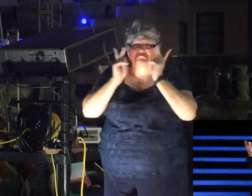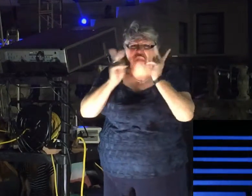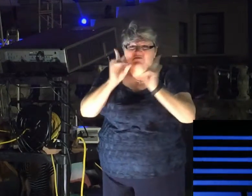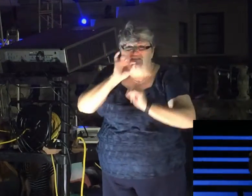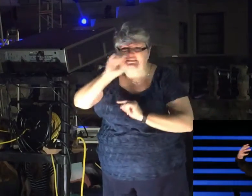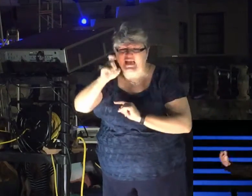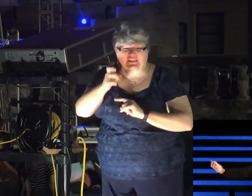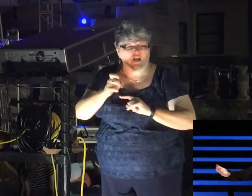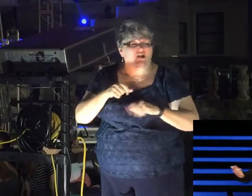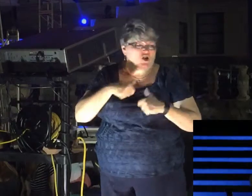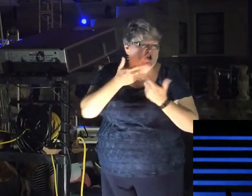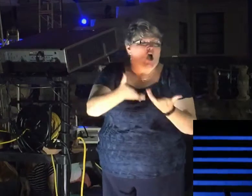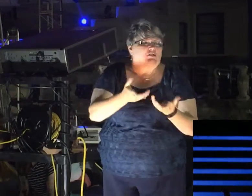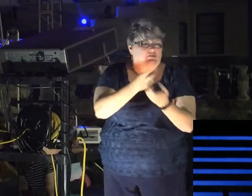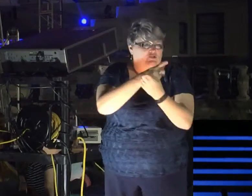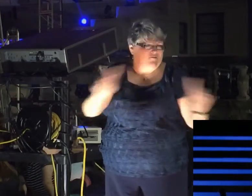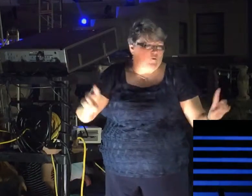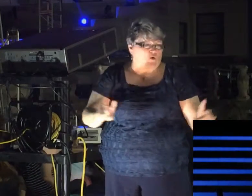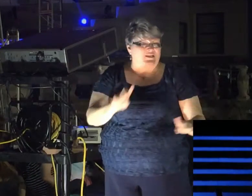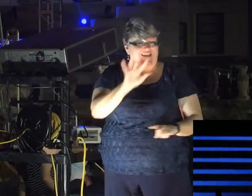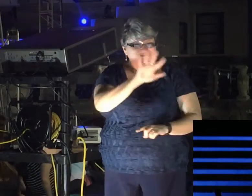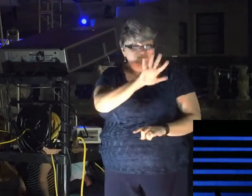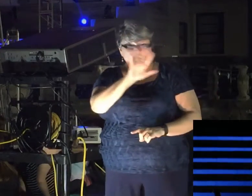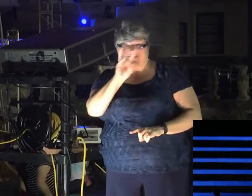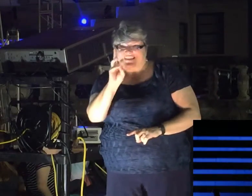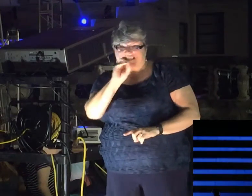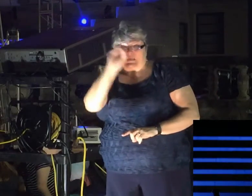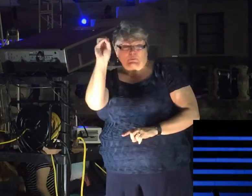image culture contributing to divorce.